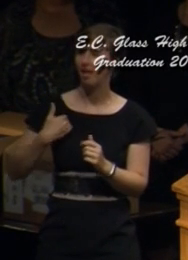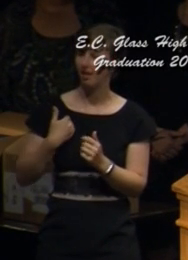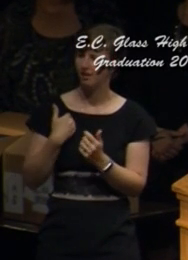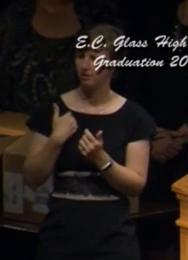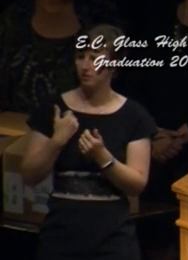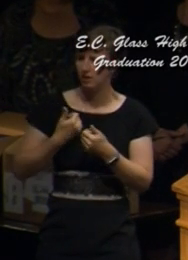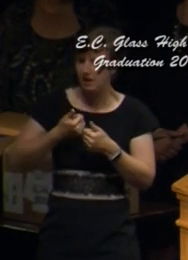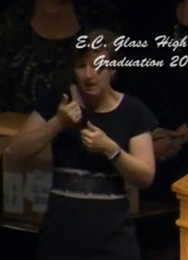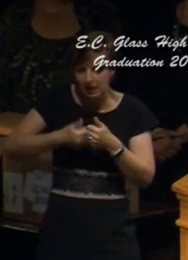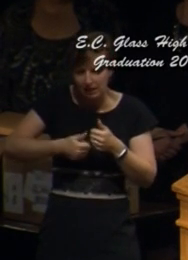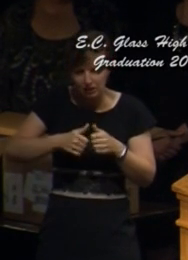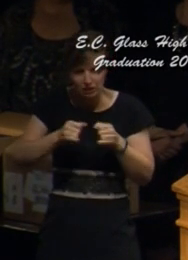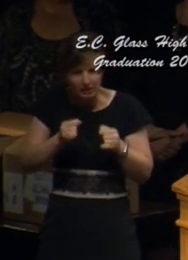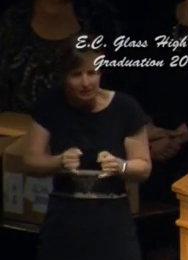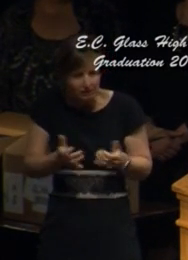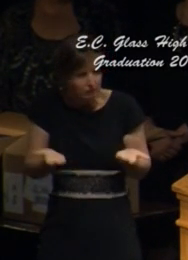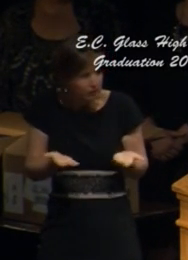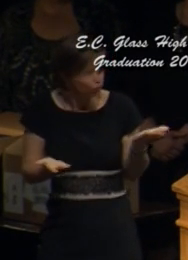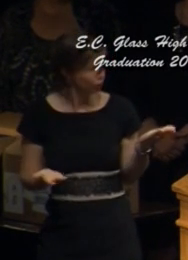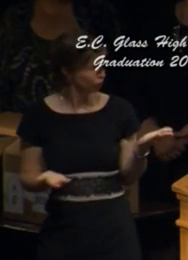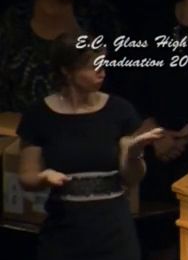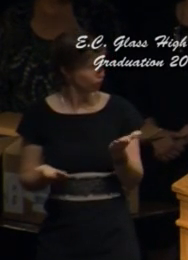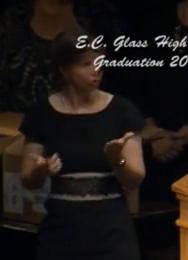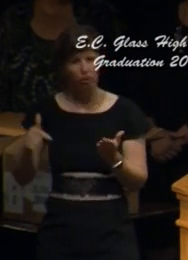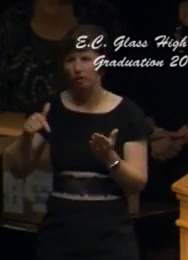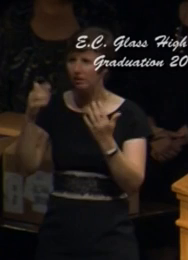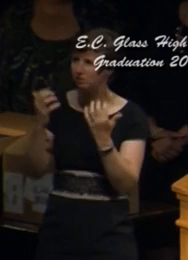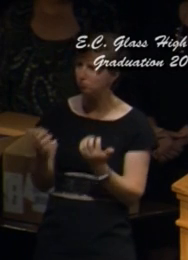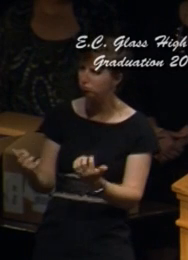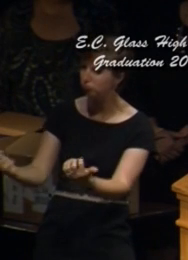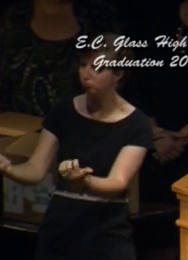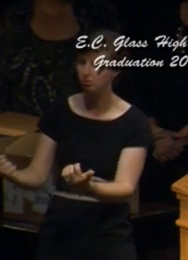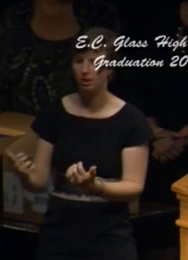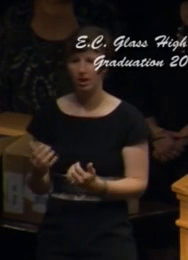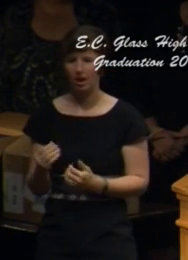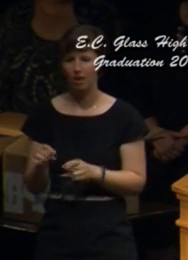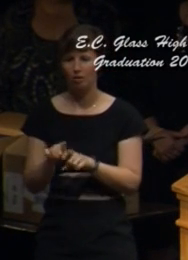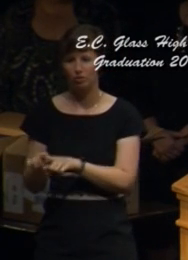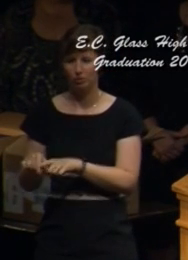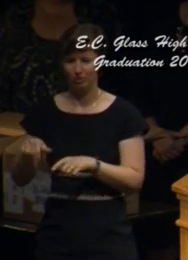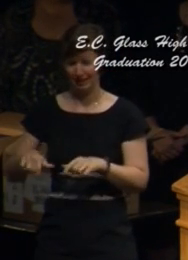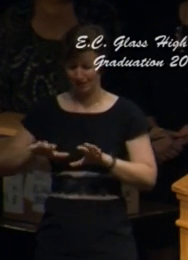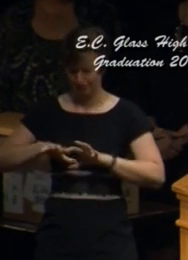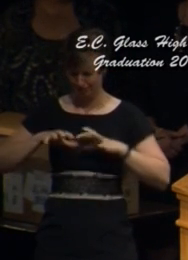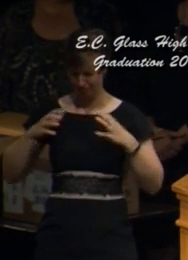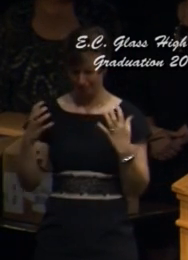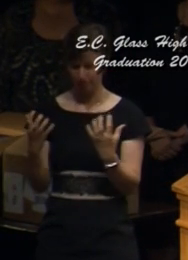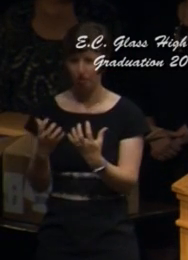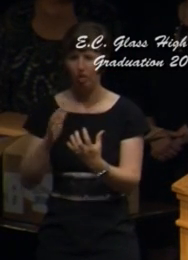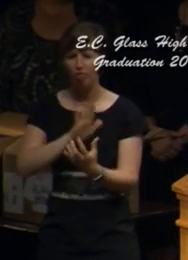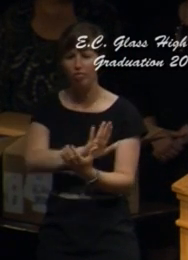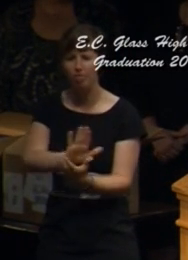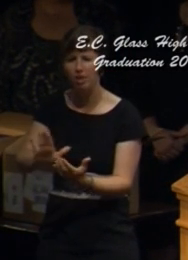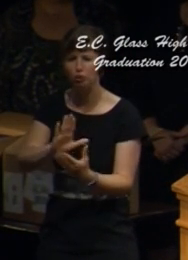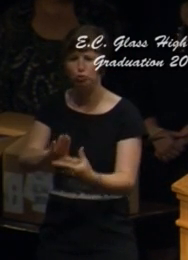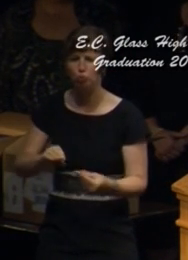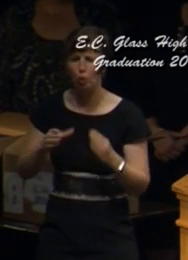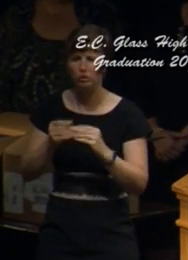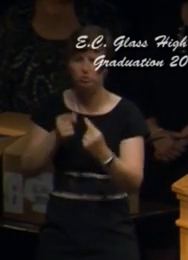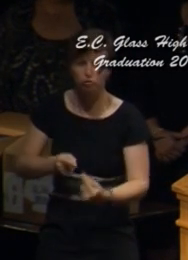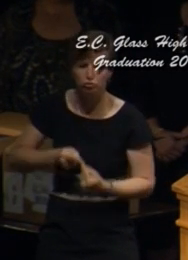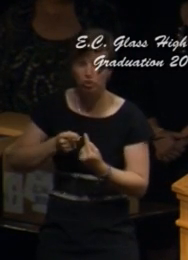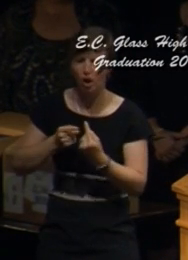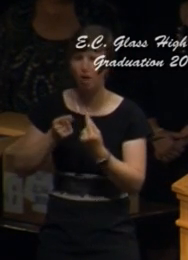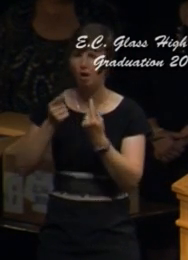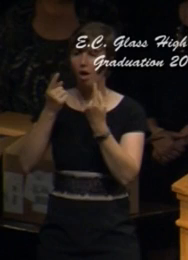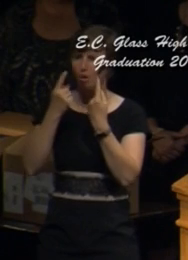every individual on this stage, in this auditorium, and on this planet. They are stories of struggle, of